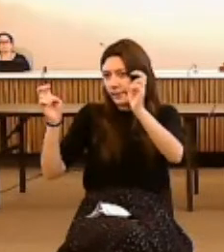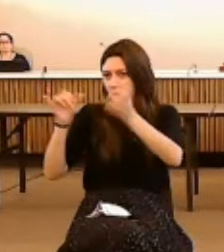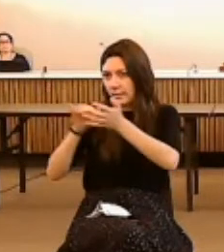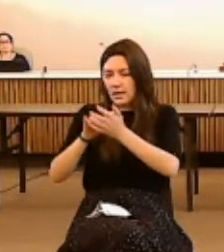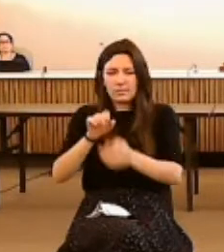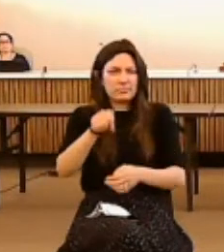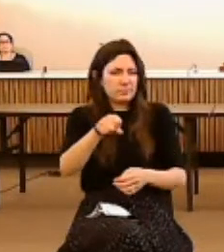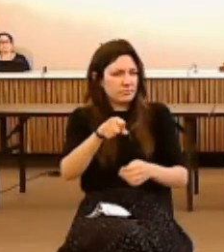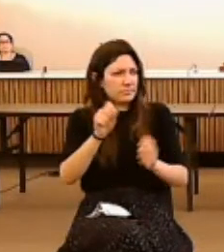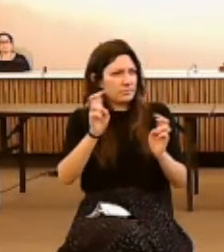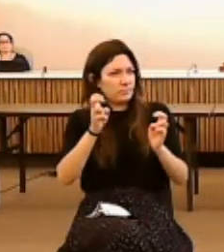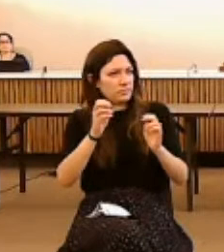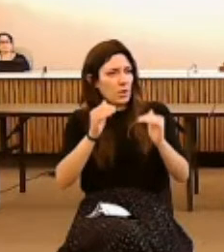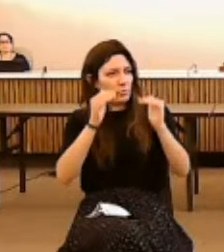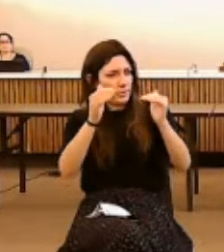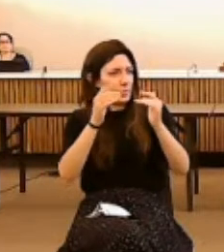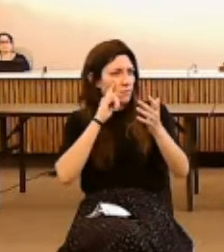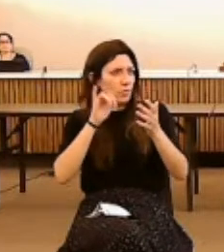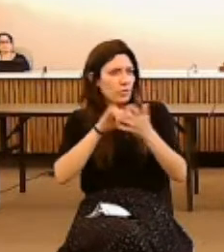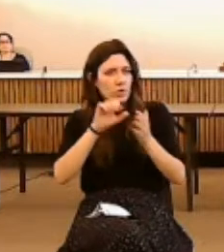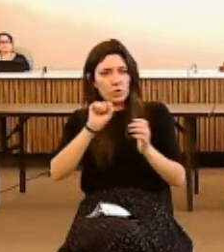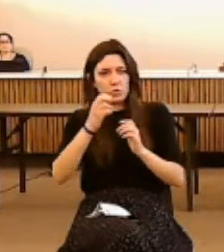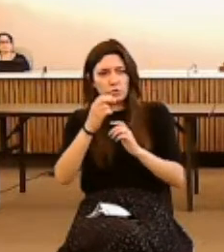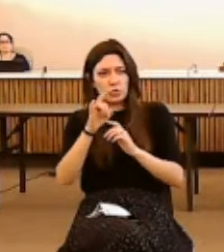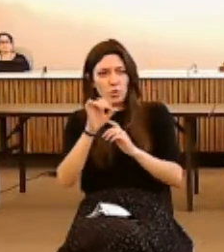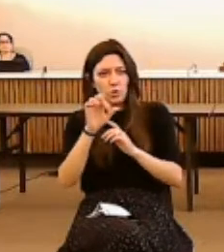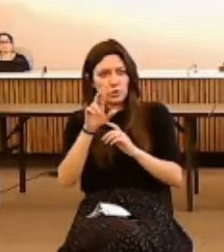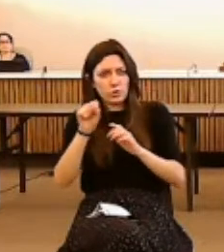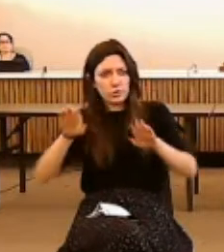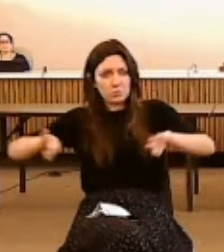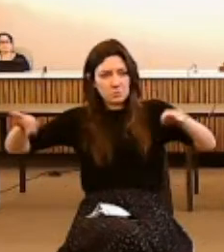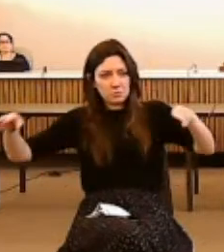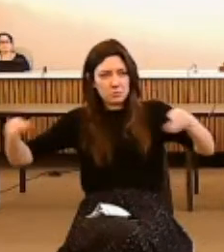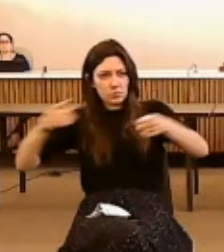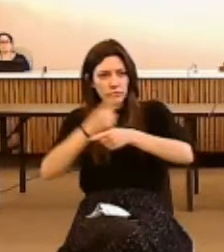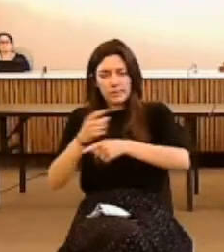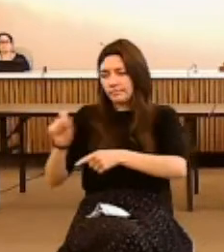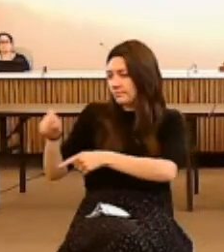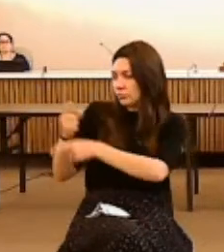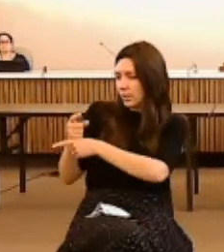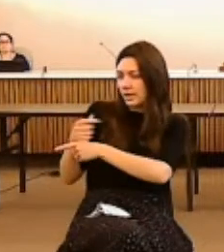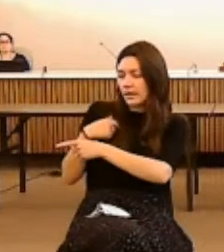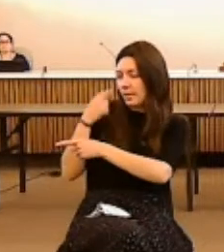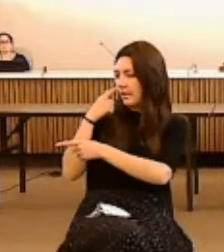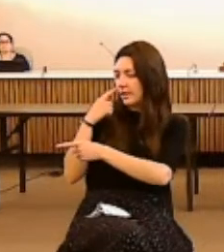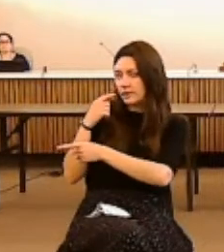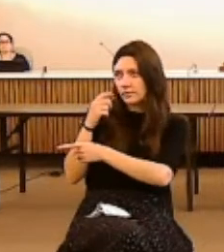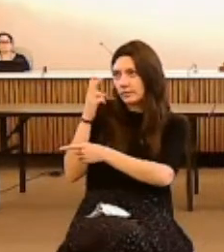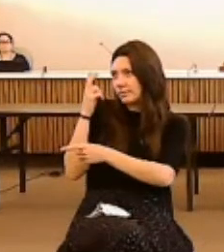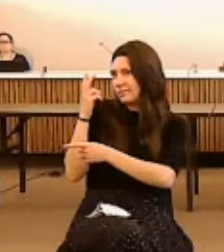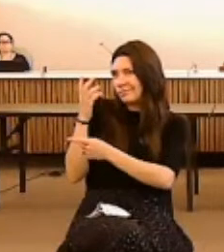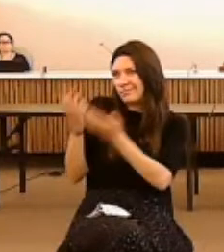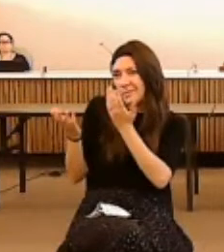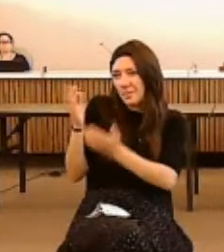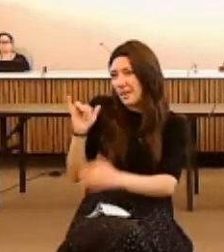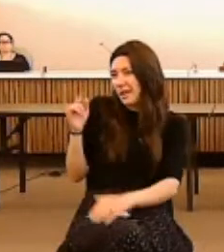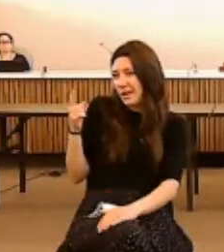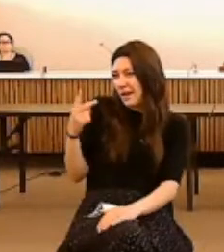they're improving the shoulders, correct? Yeah. Right. I don't think they're really widening the road yet, but I haven't seen the plan. It might be, a half a foot of a